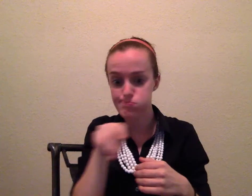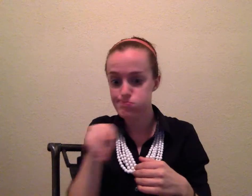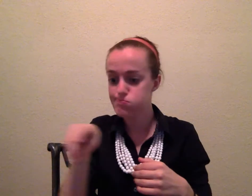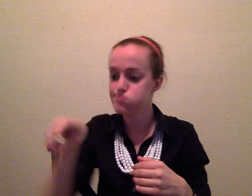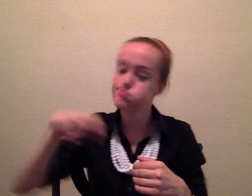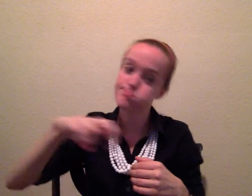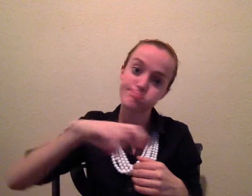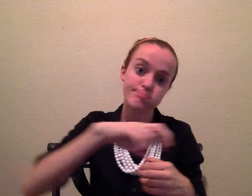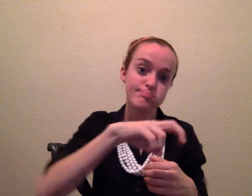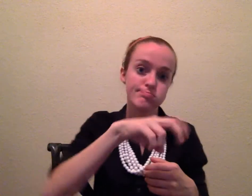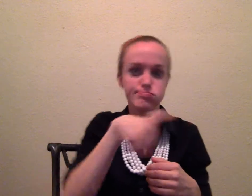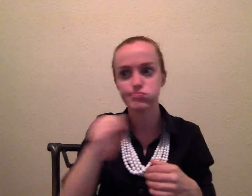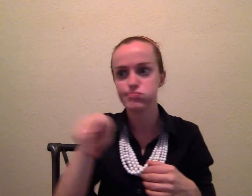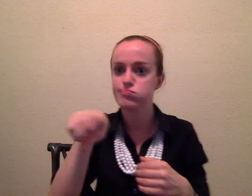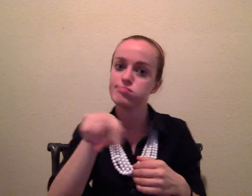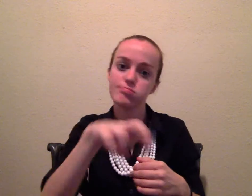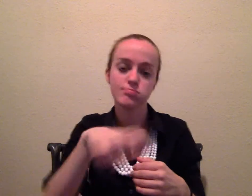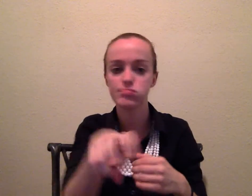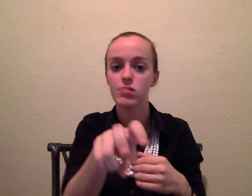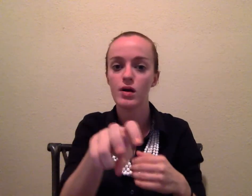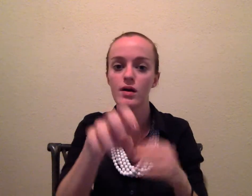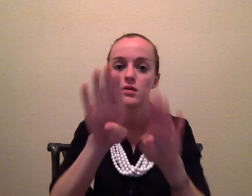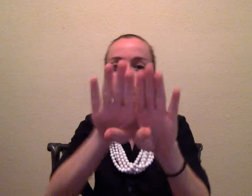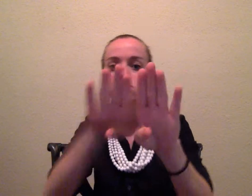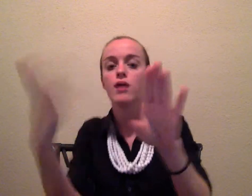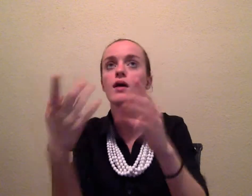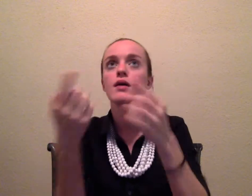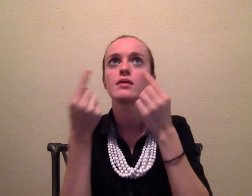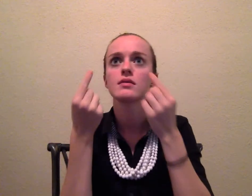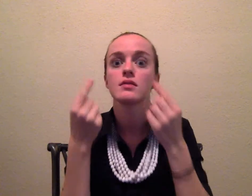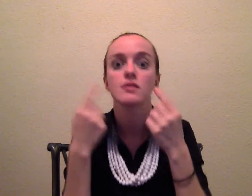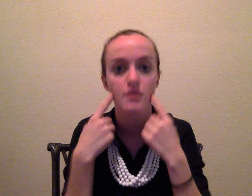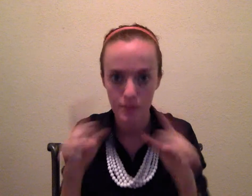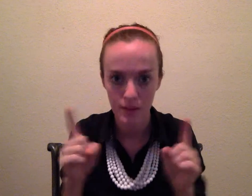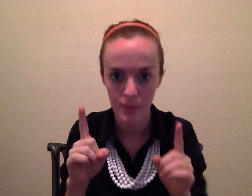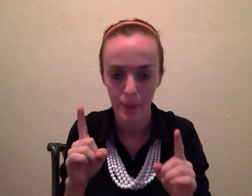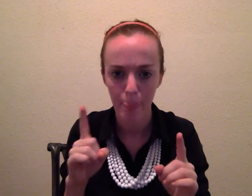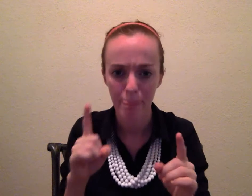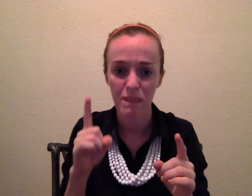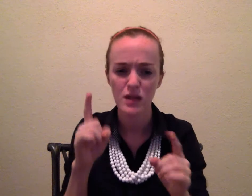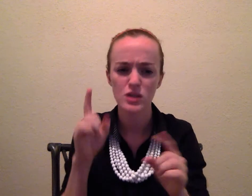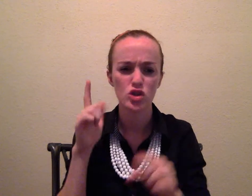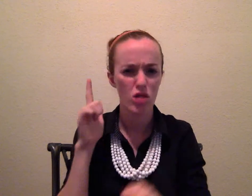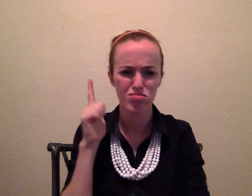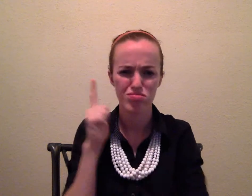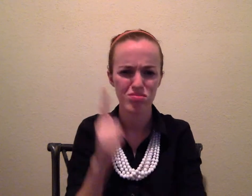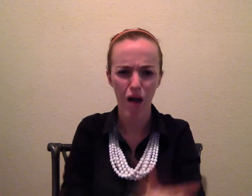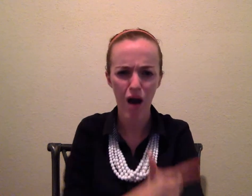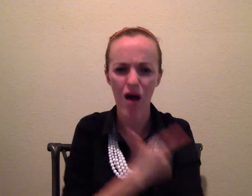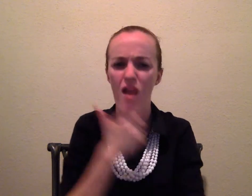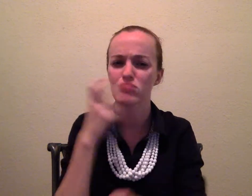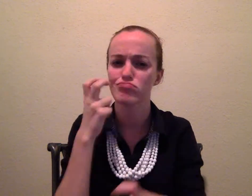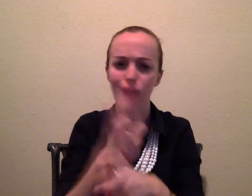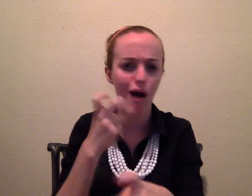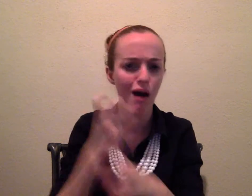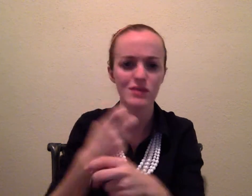oops, people in wheelchairs need some way in this building. So they built this, and it's perfectly functional. It's not attractive. It's